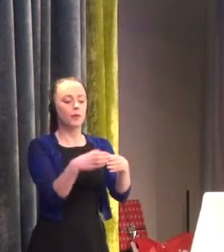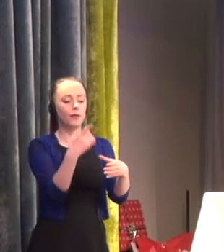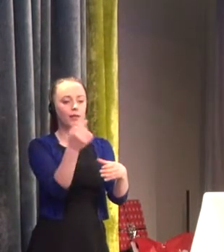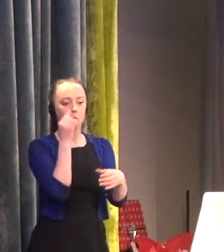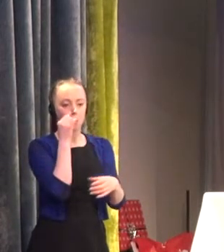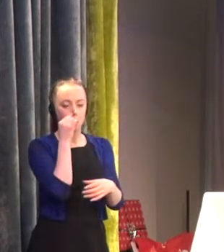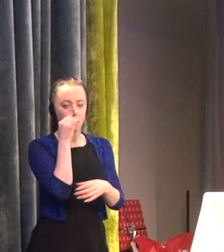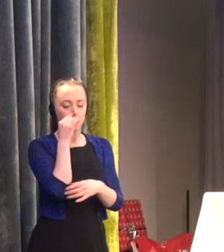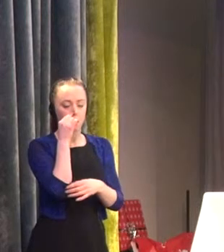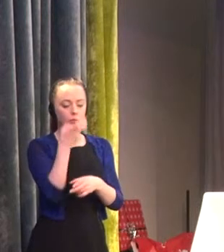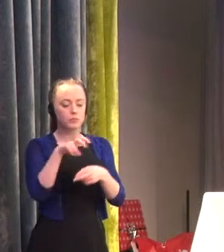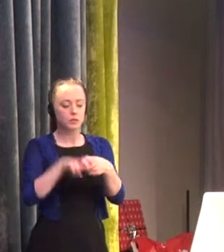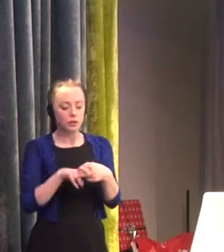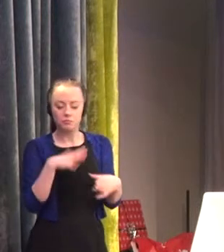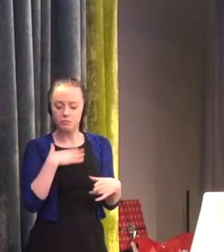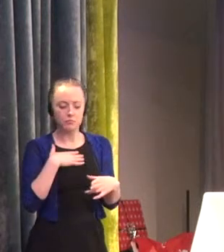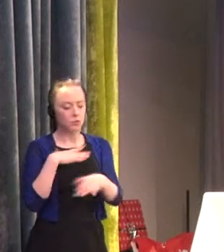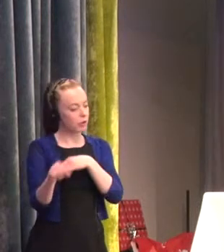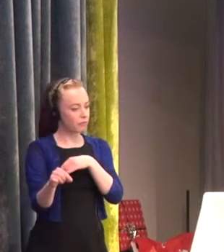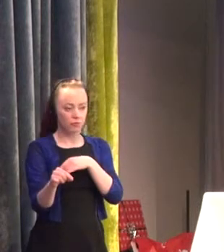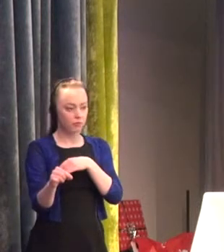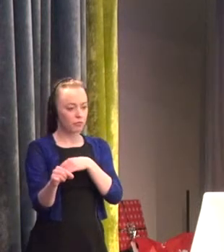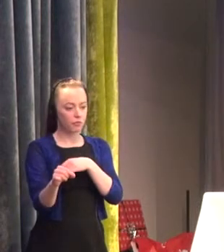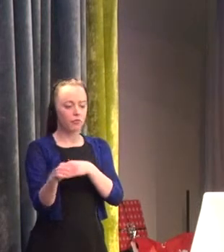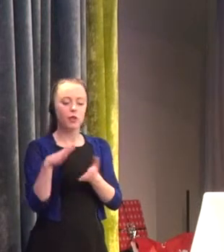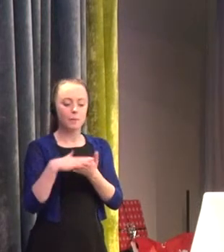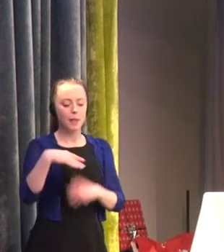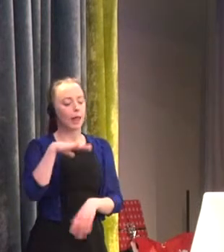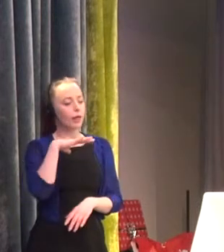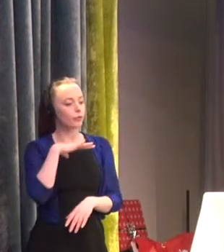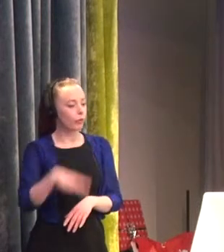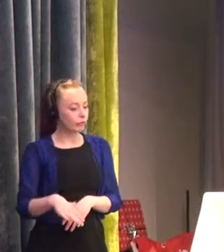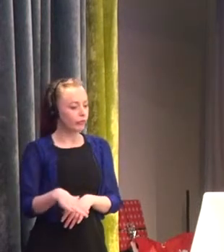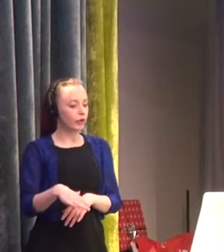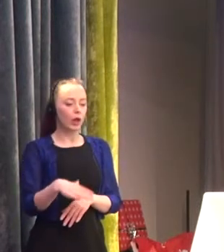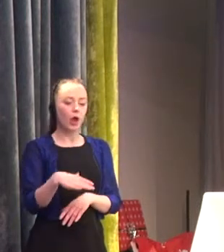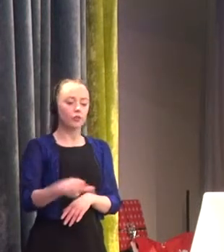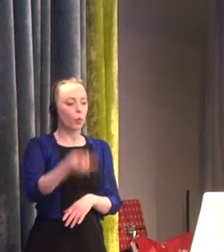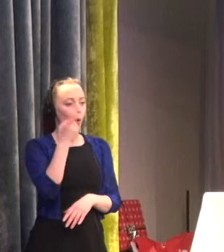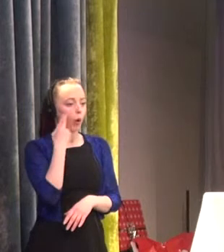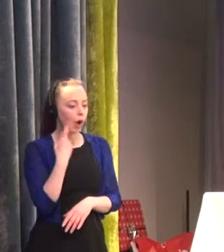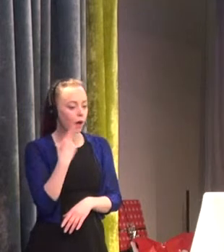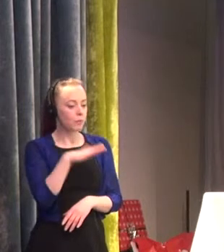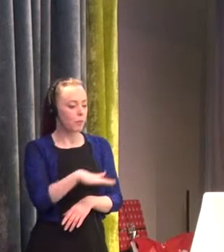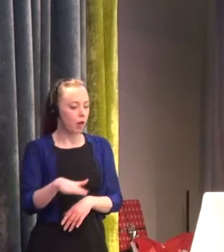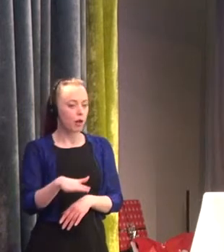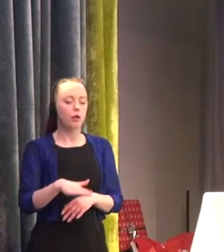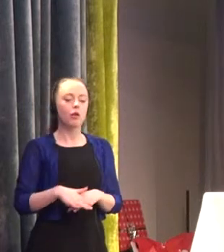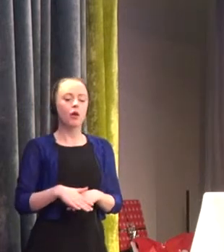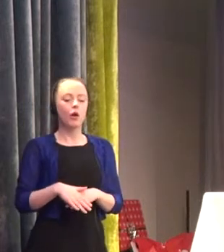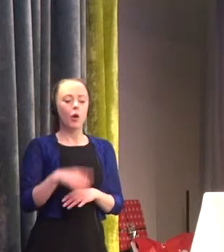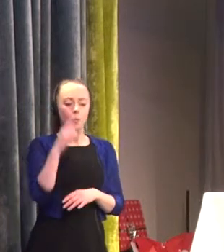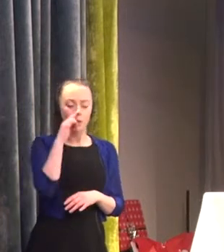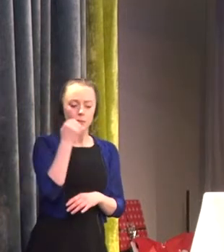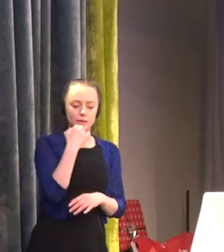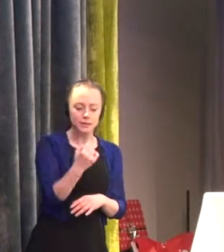and wasn't leaving, and she had her daughter in her hands. She was a little girl, about 2 years old. And she said, you know, Professor, the